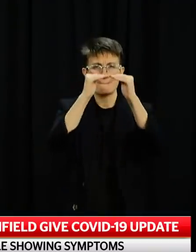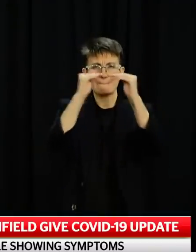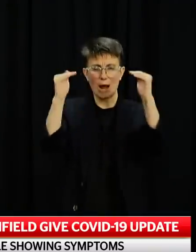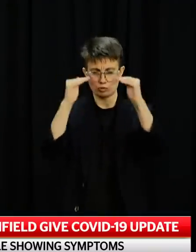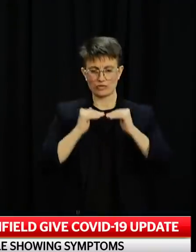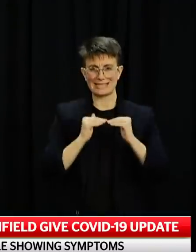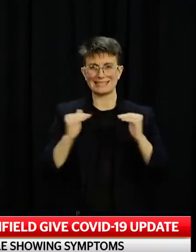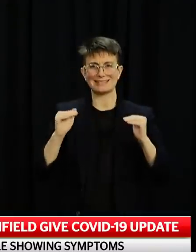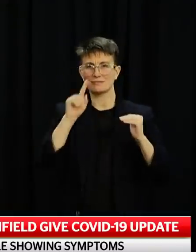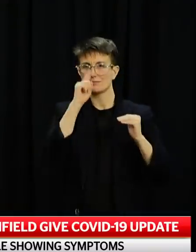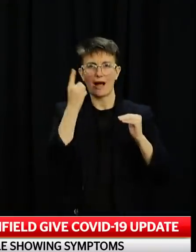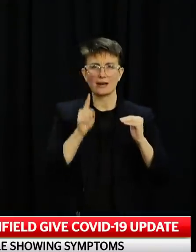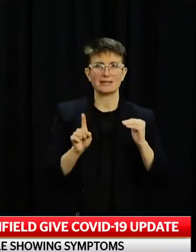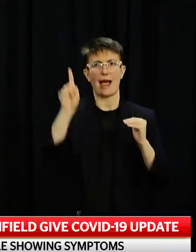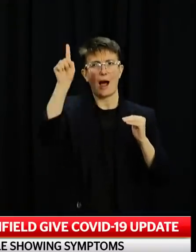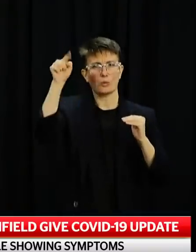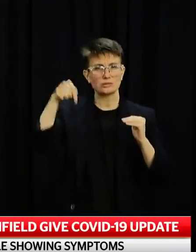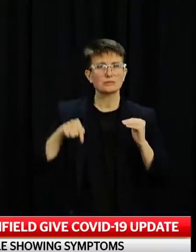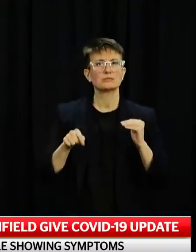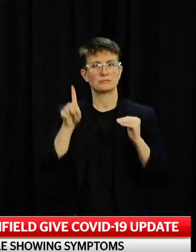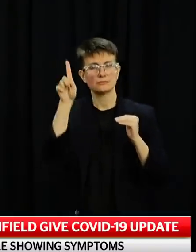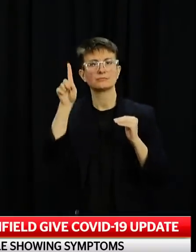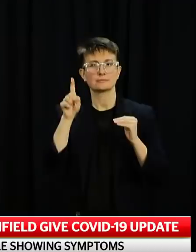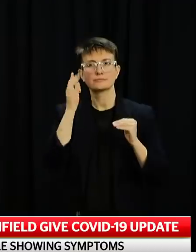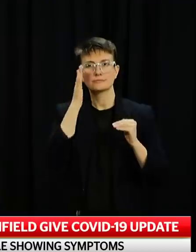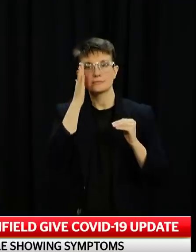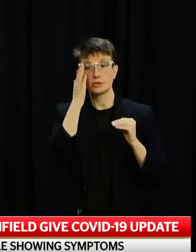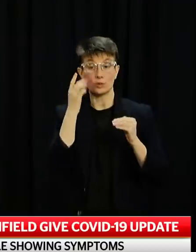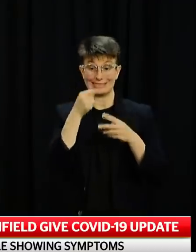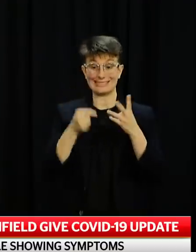published on the police website.